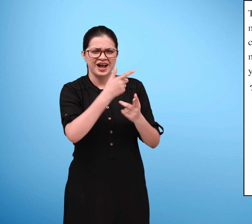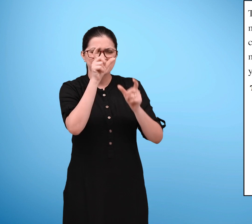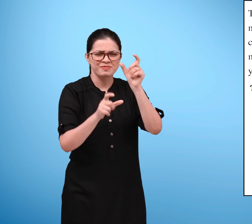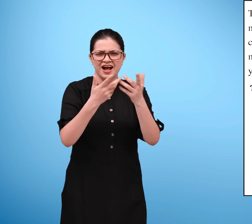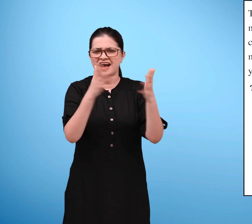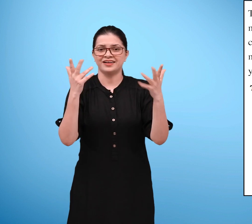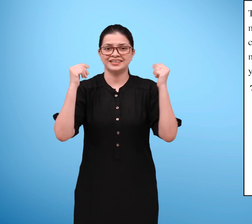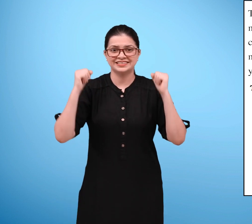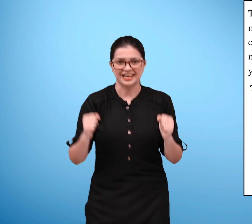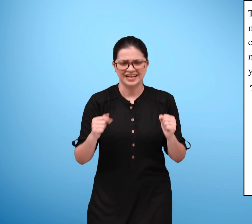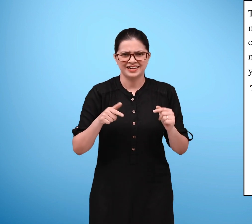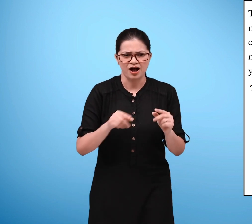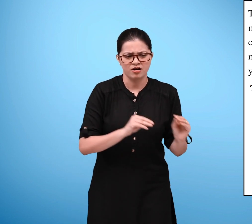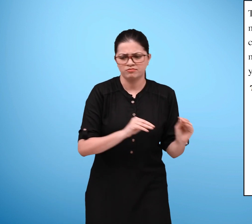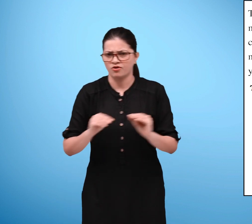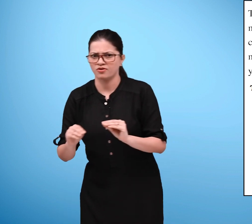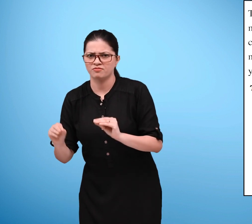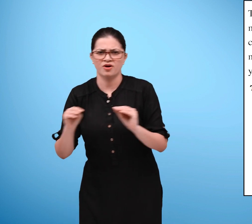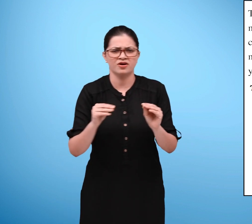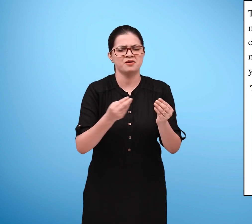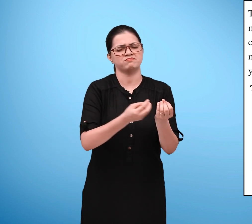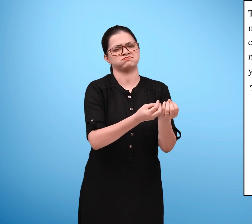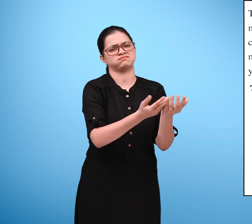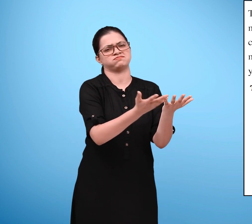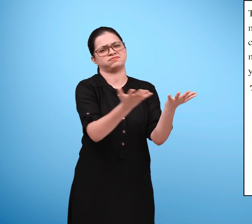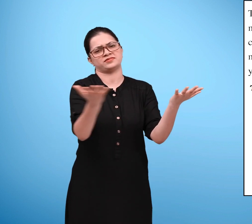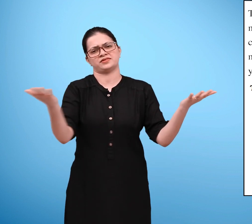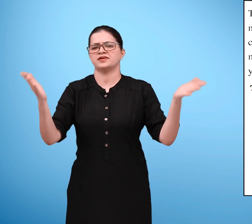people sitting on chairs, or people moving about.